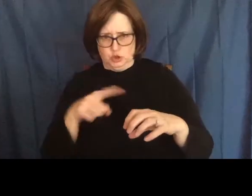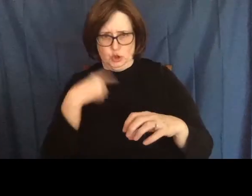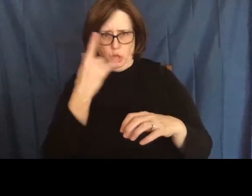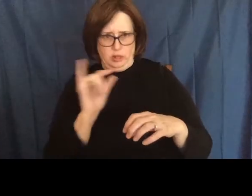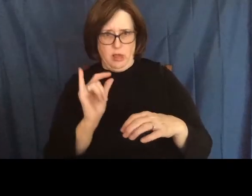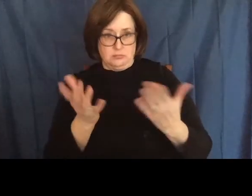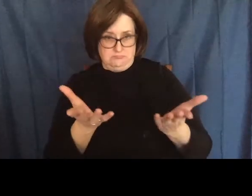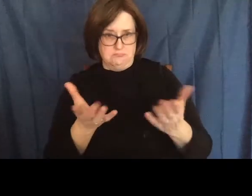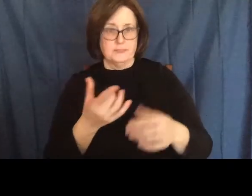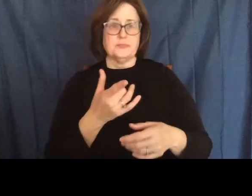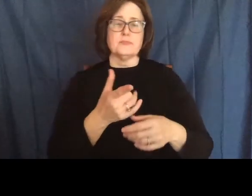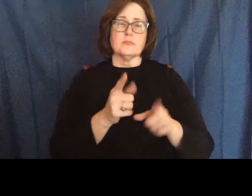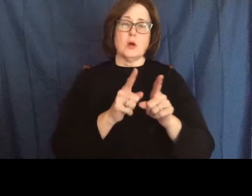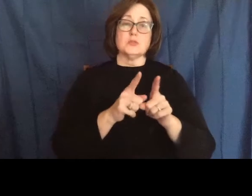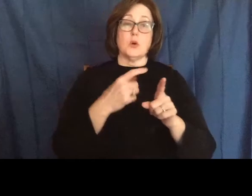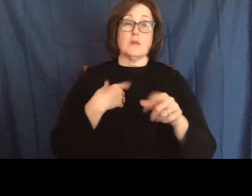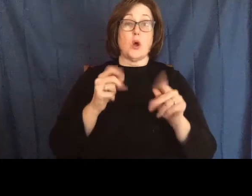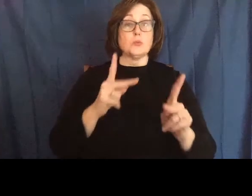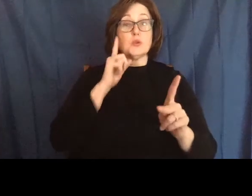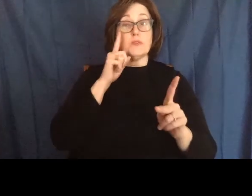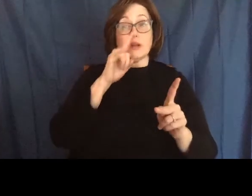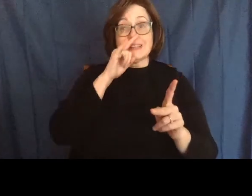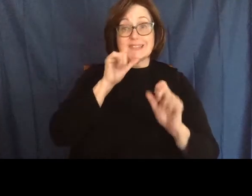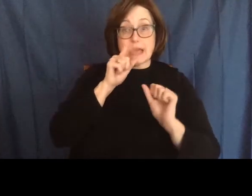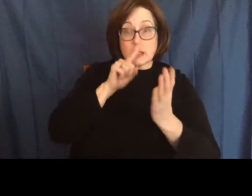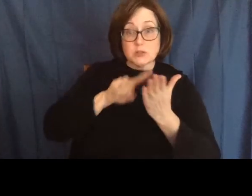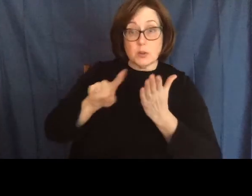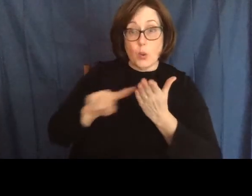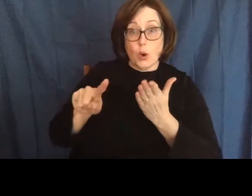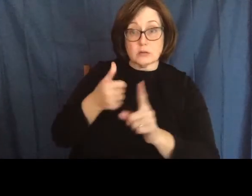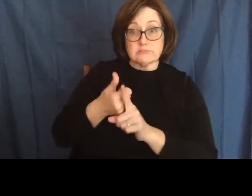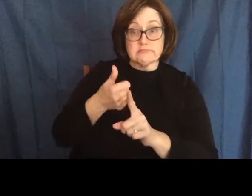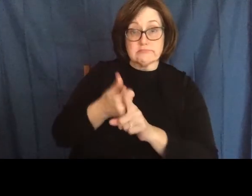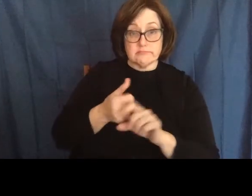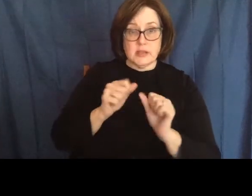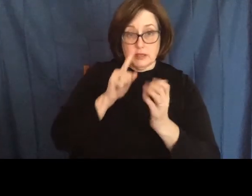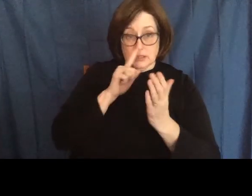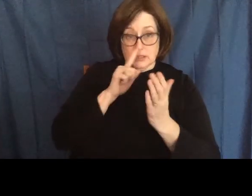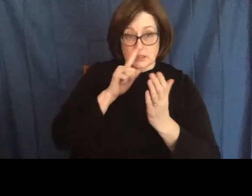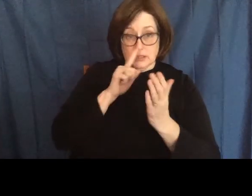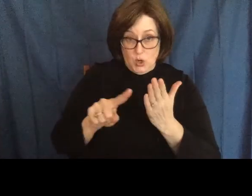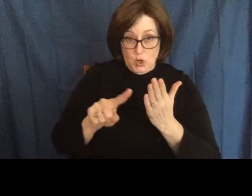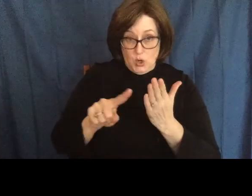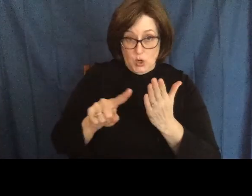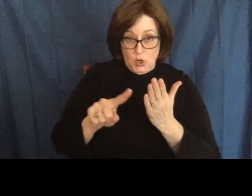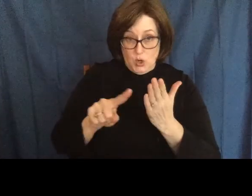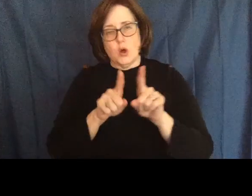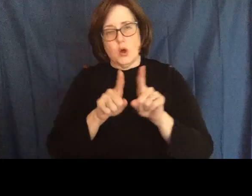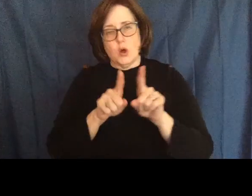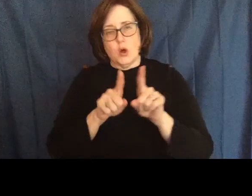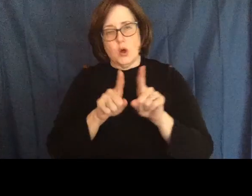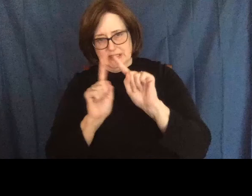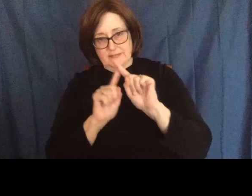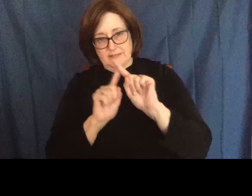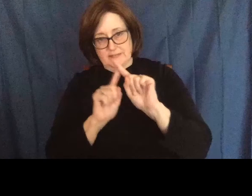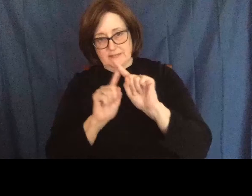do exploration on their own. And again, more complex sequences all spelled out for whoever is leading